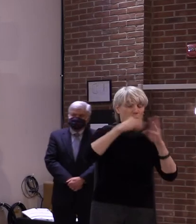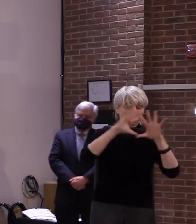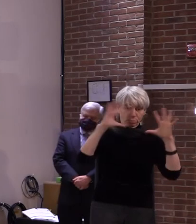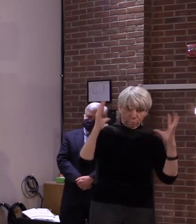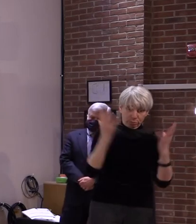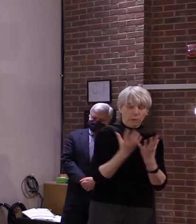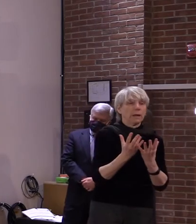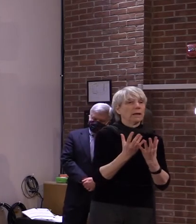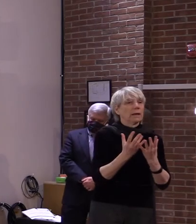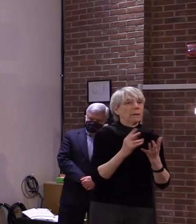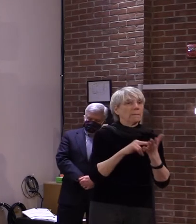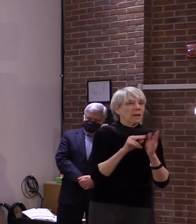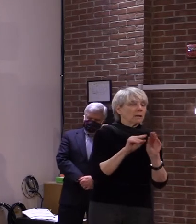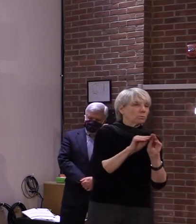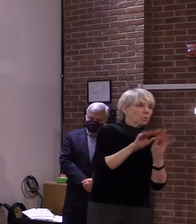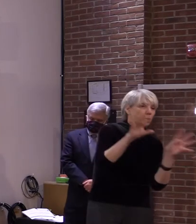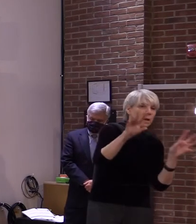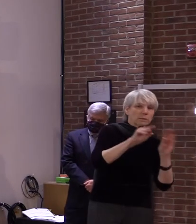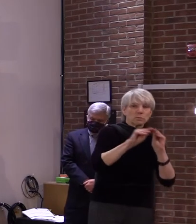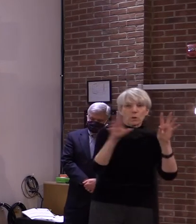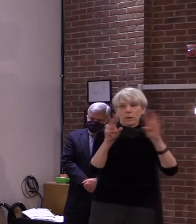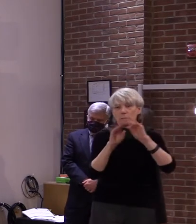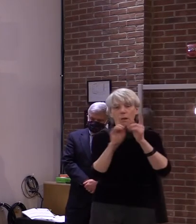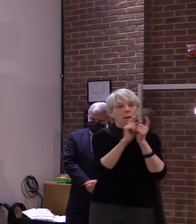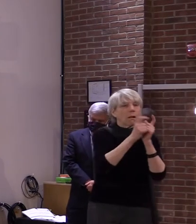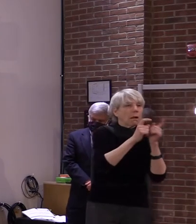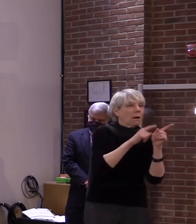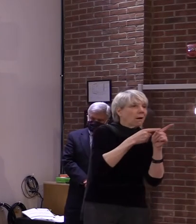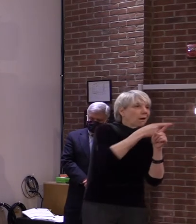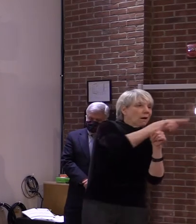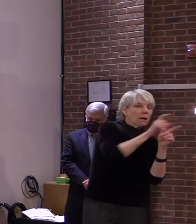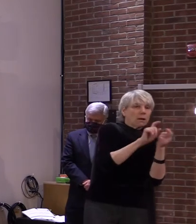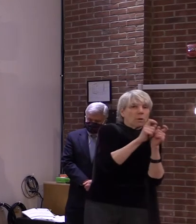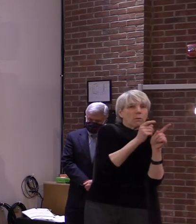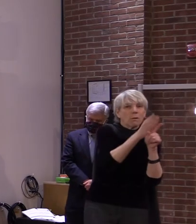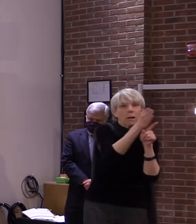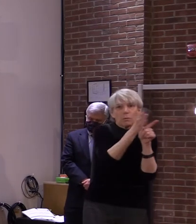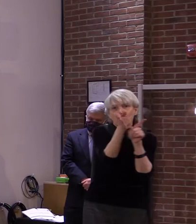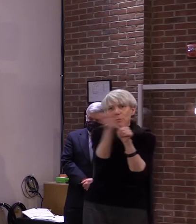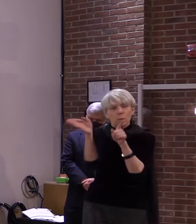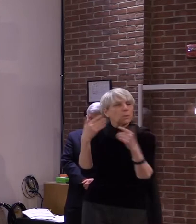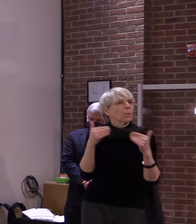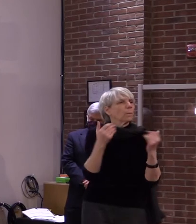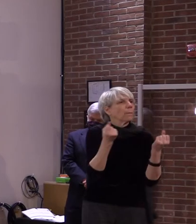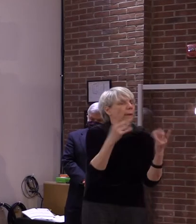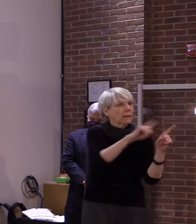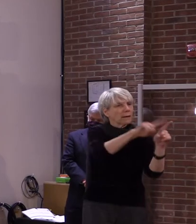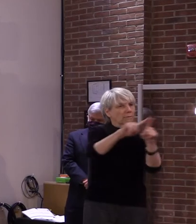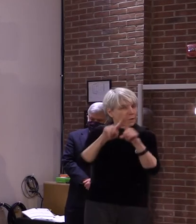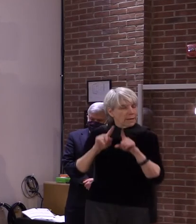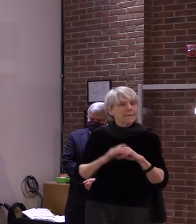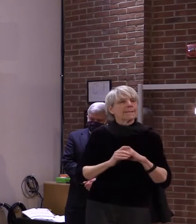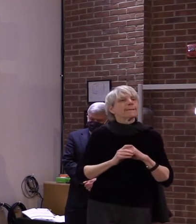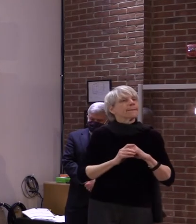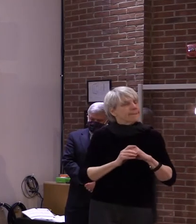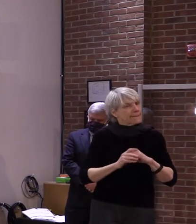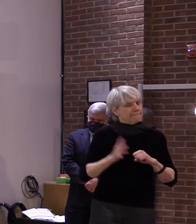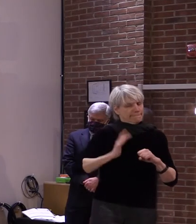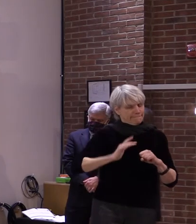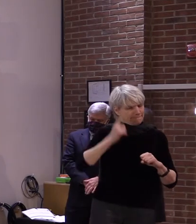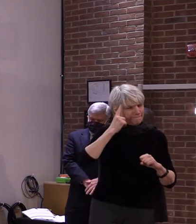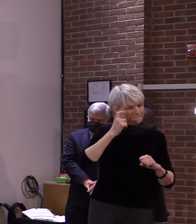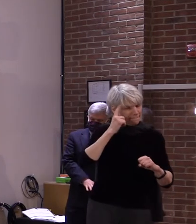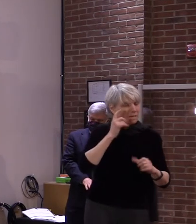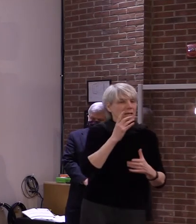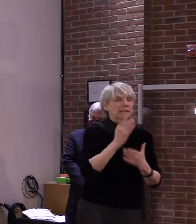the virus and that's how some of the reinfection data came about when we wondered if you could get coronavirus again we